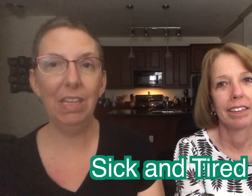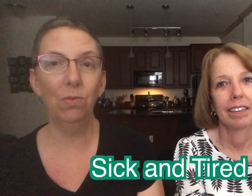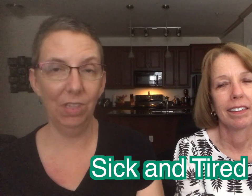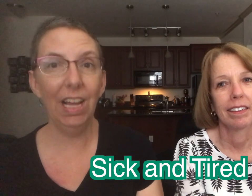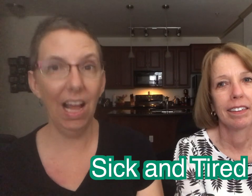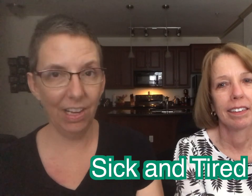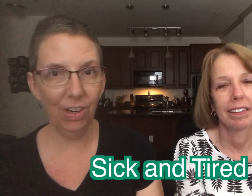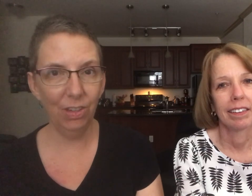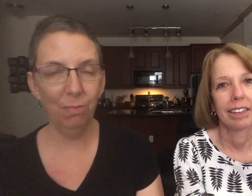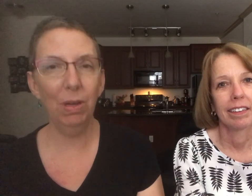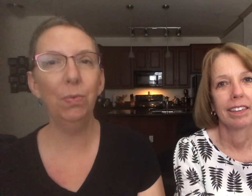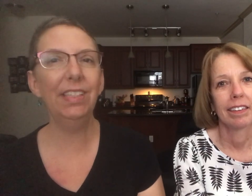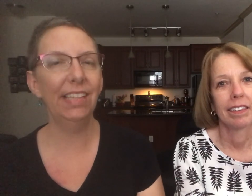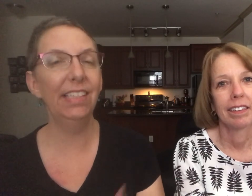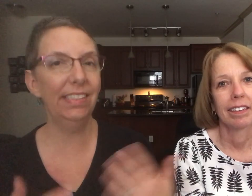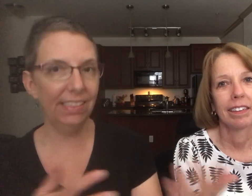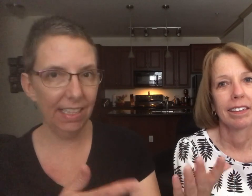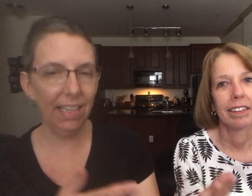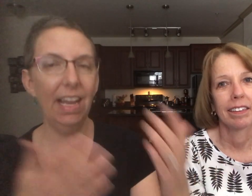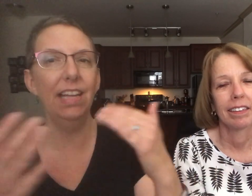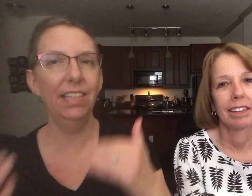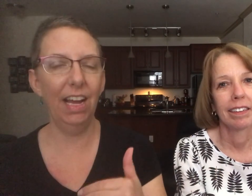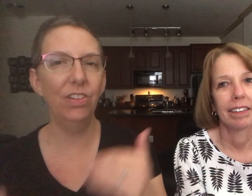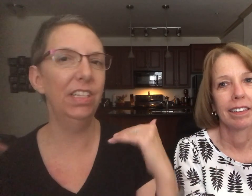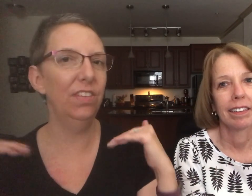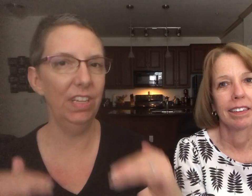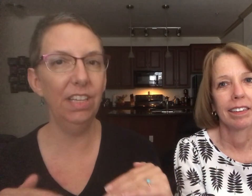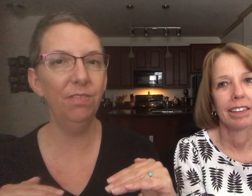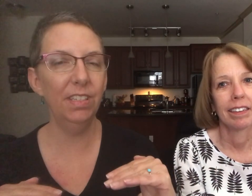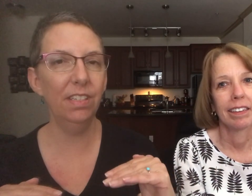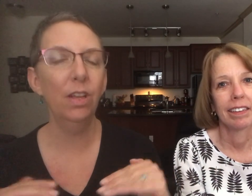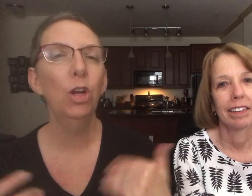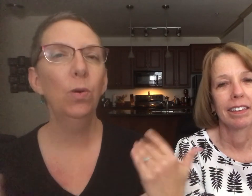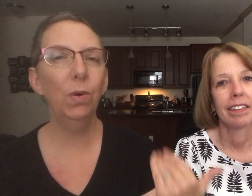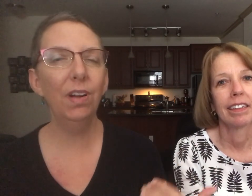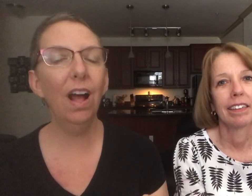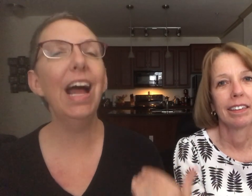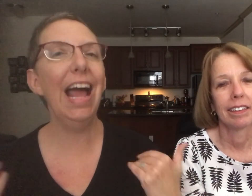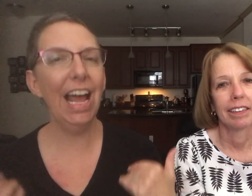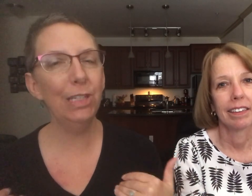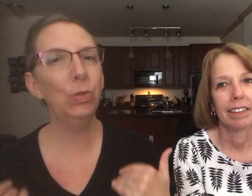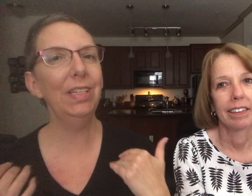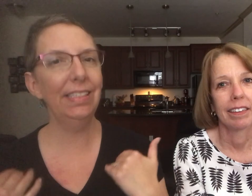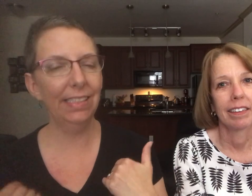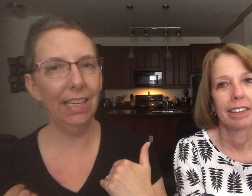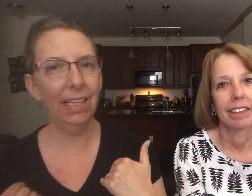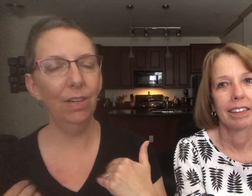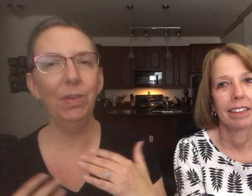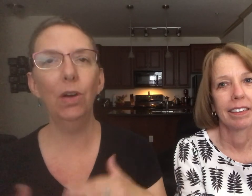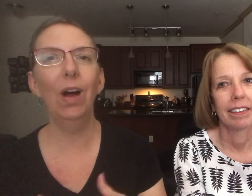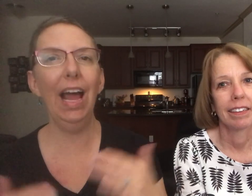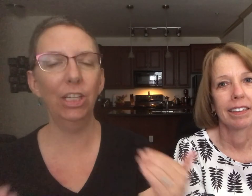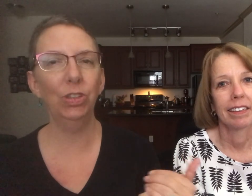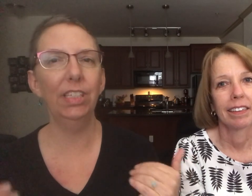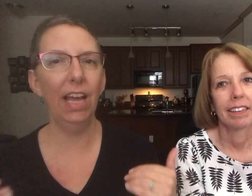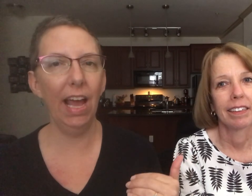we're tired, but we say sick and tired to give it emphasis. We're not actually sick. We don't actually